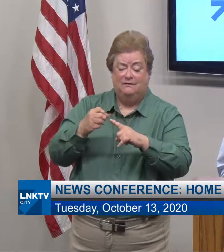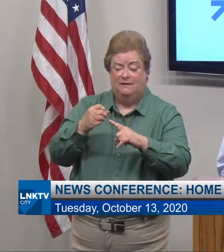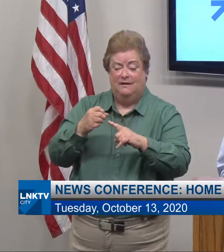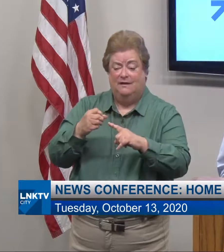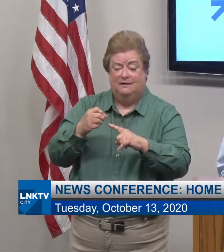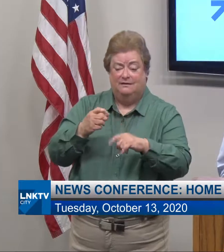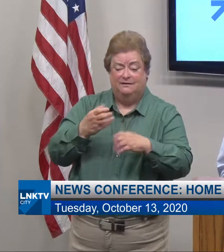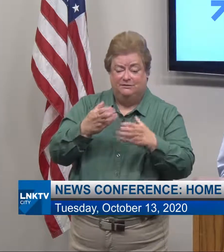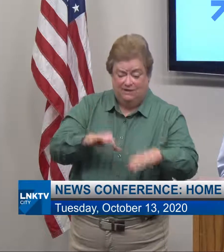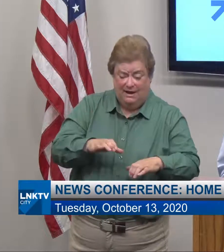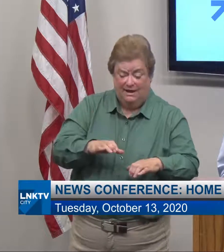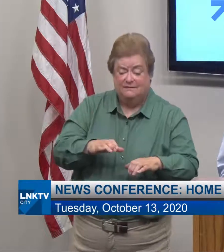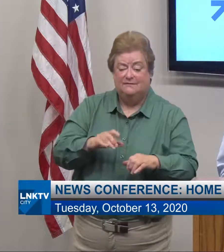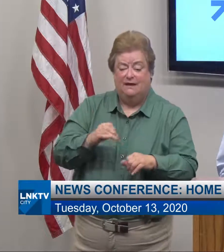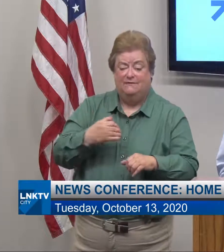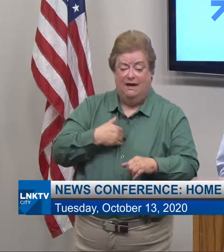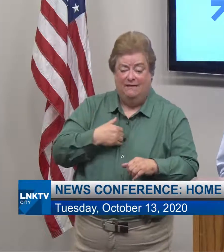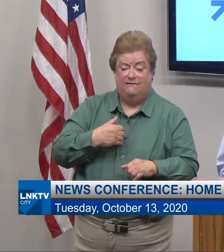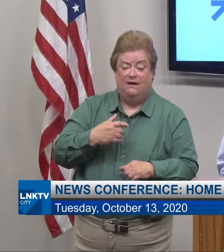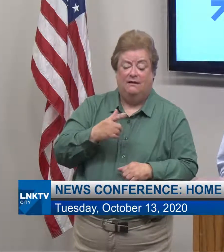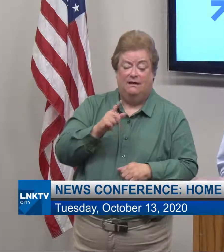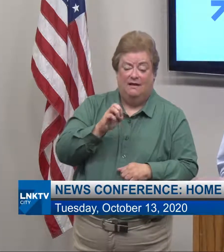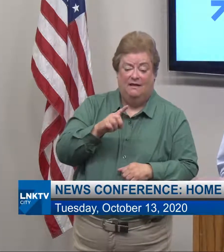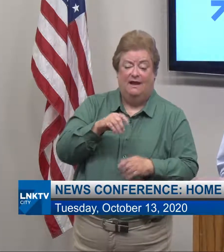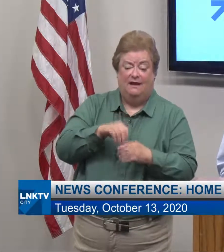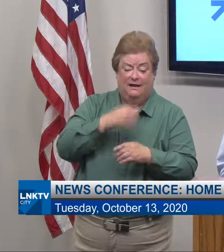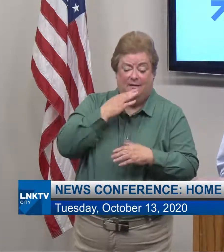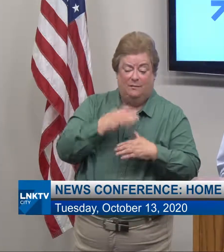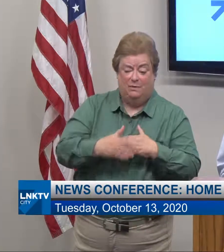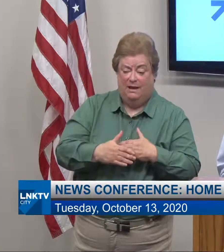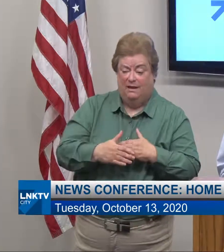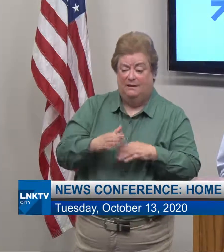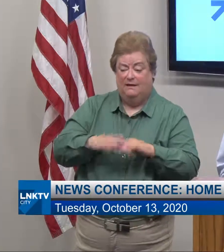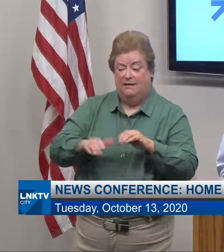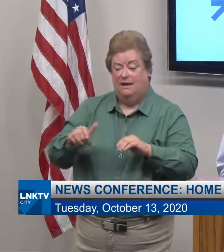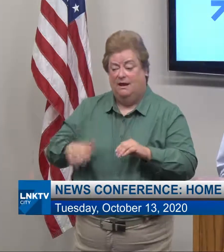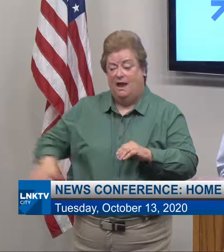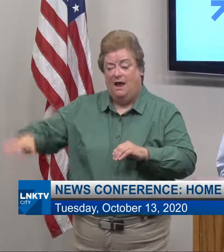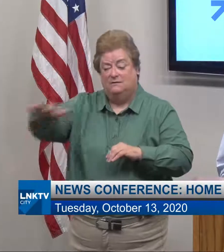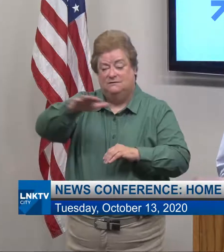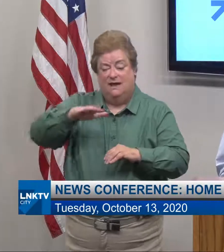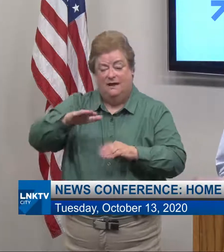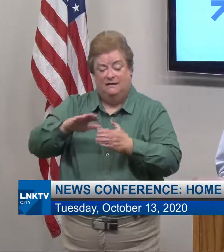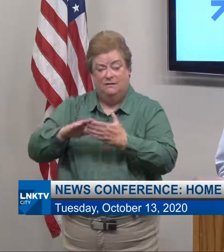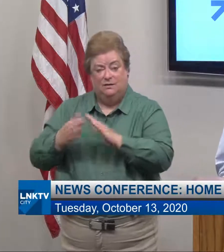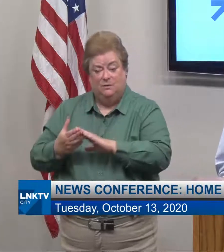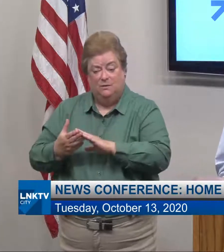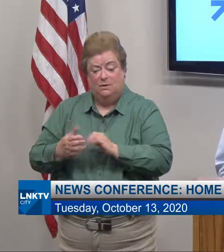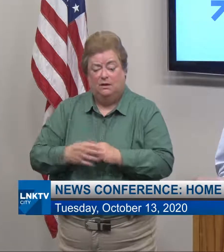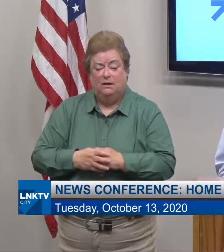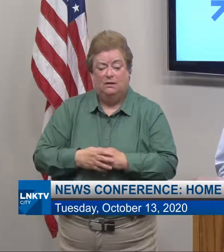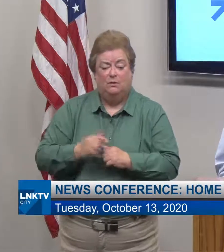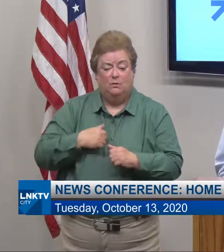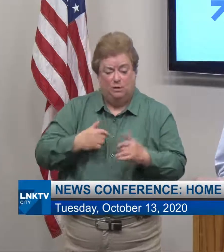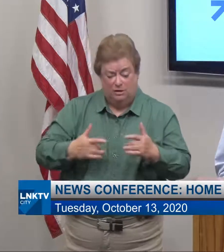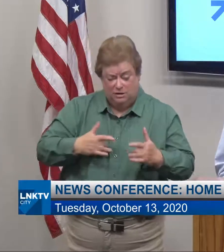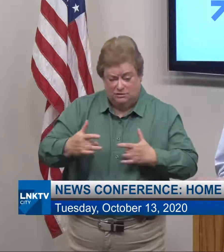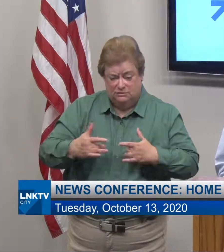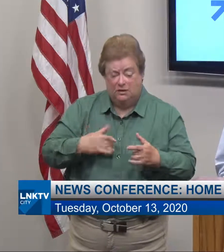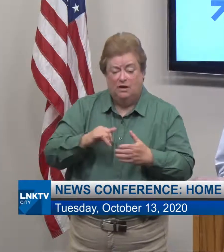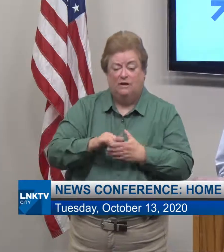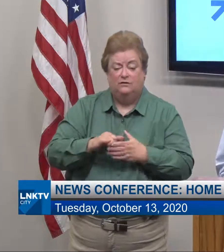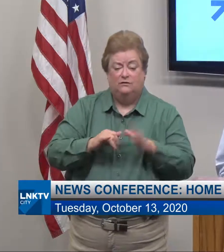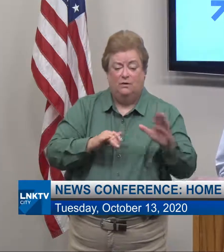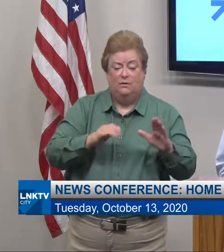than children in the rest of the community. That's a basic health equity issue that we're very concerned about. It aligns with the mayor's